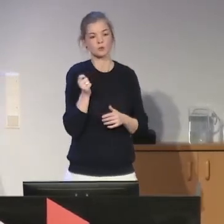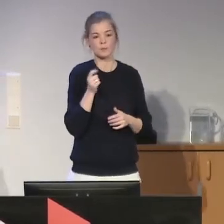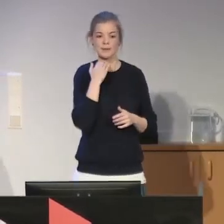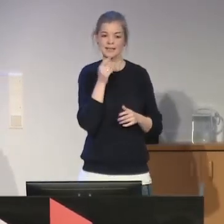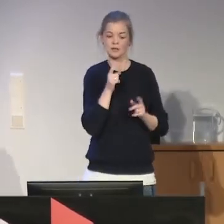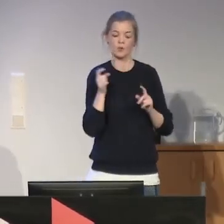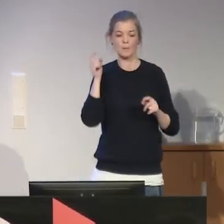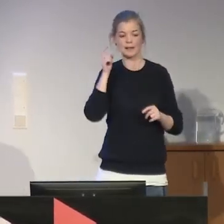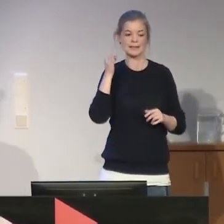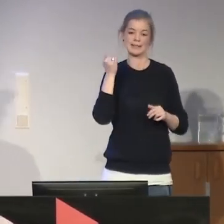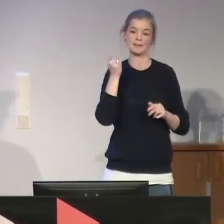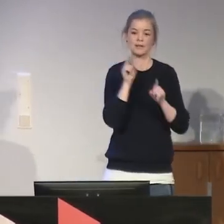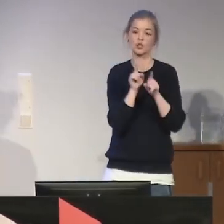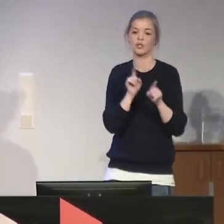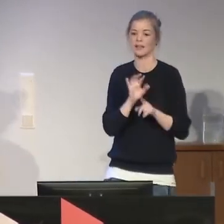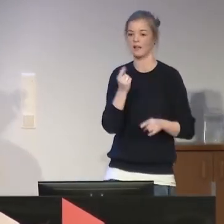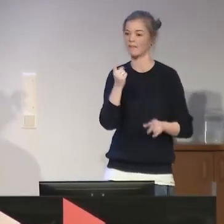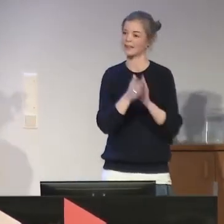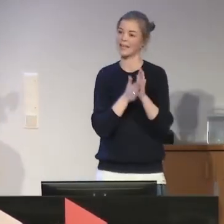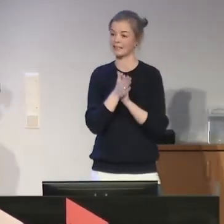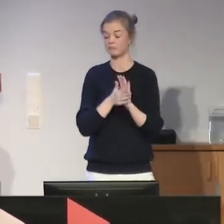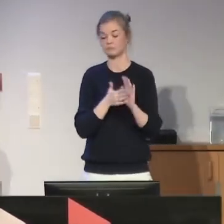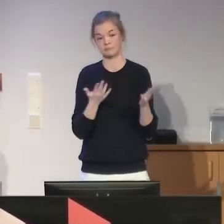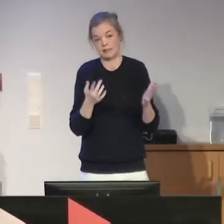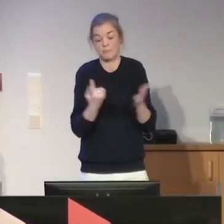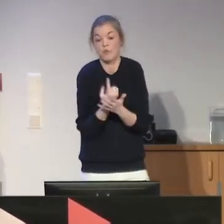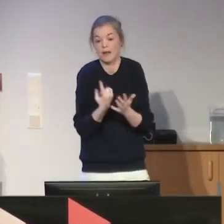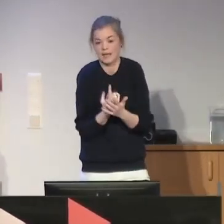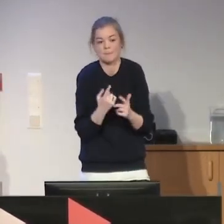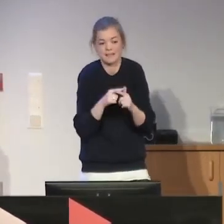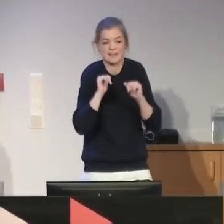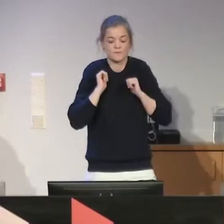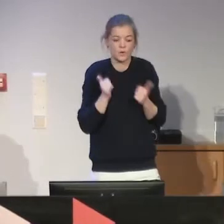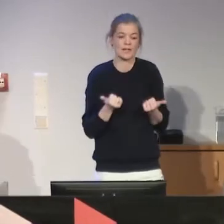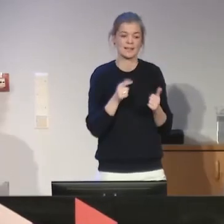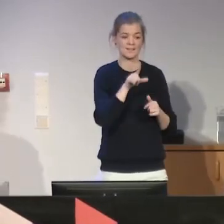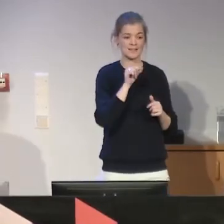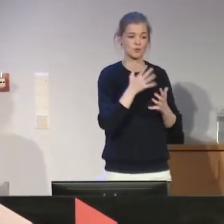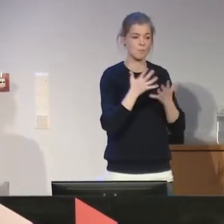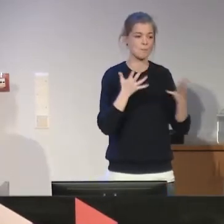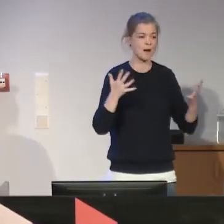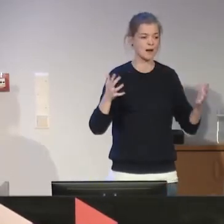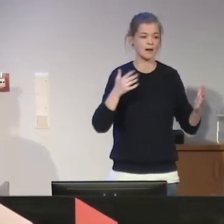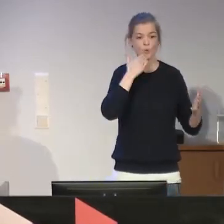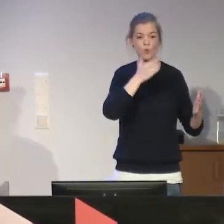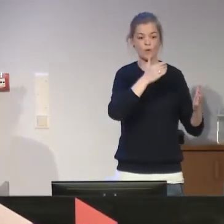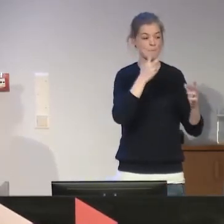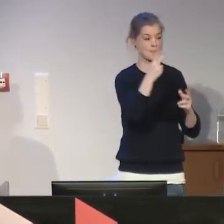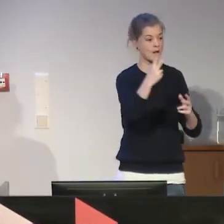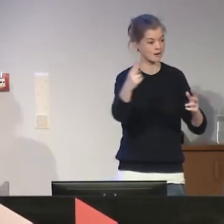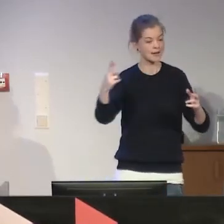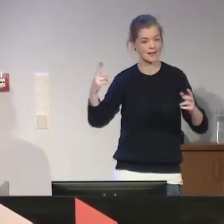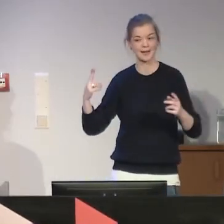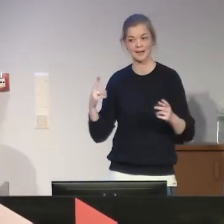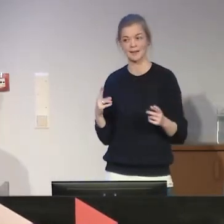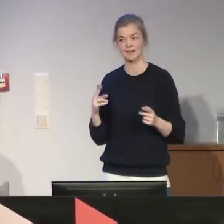answer regarding this movie. But it can be possible that they would not be able to recognize a sign,